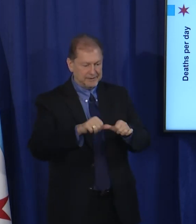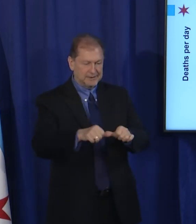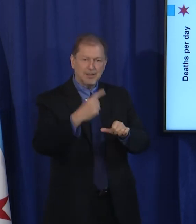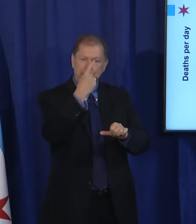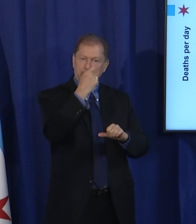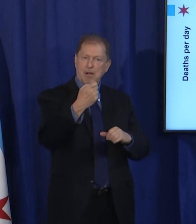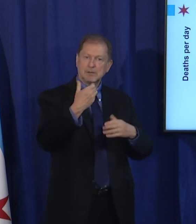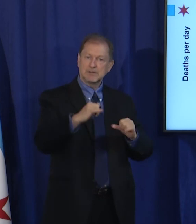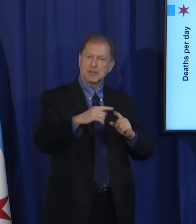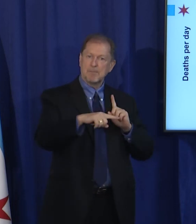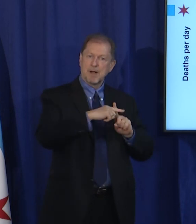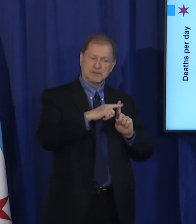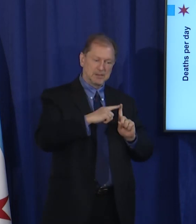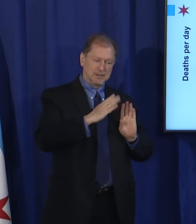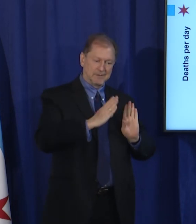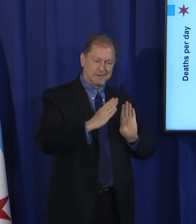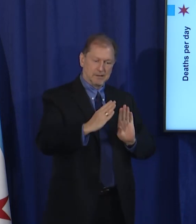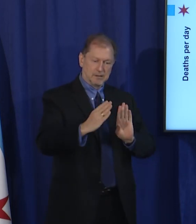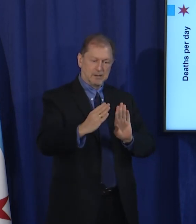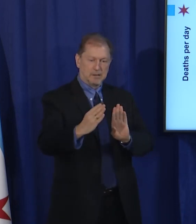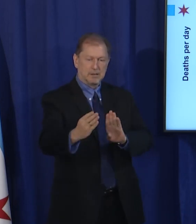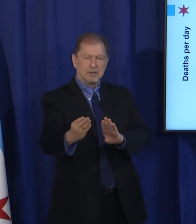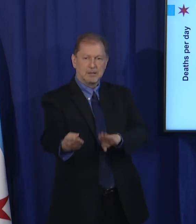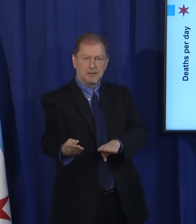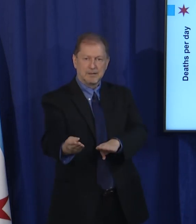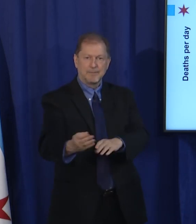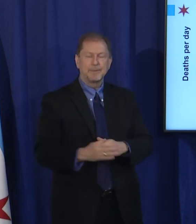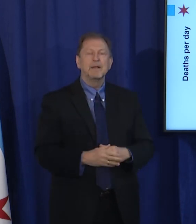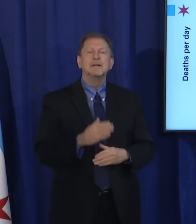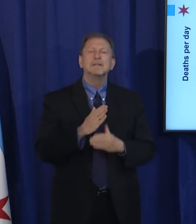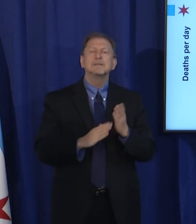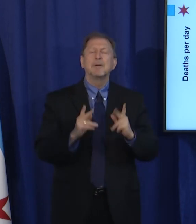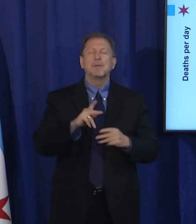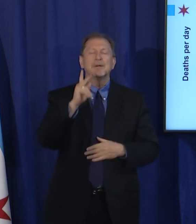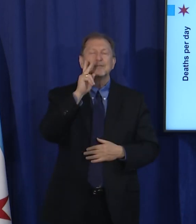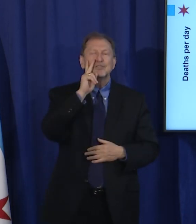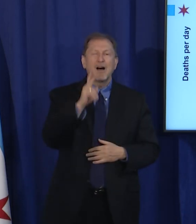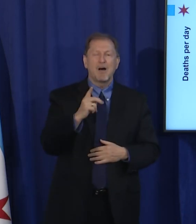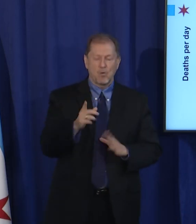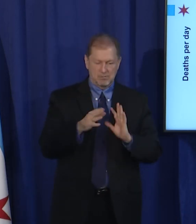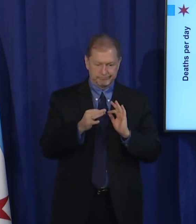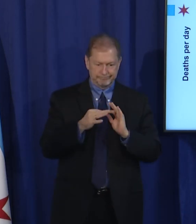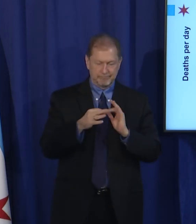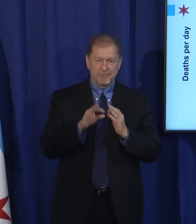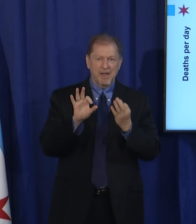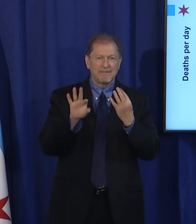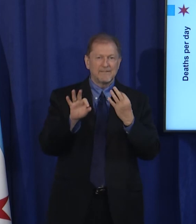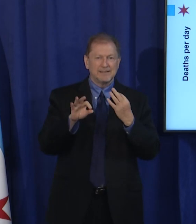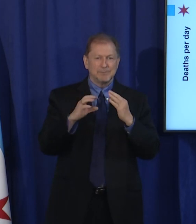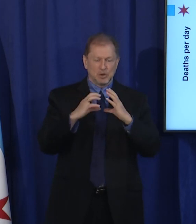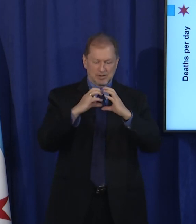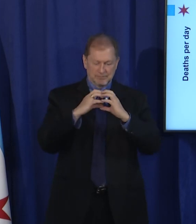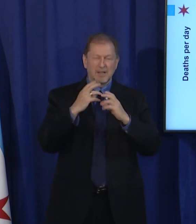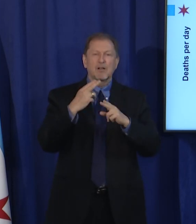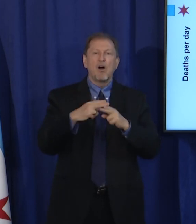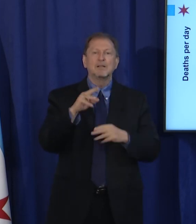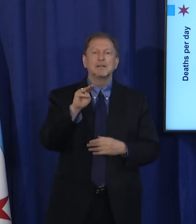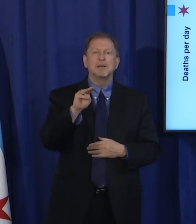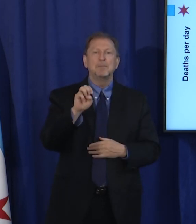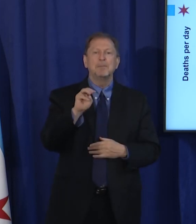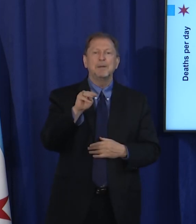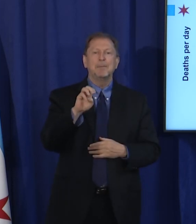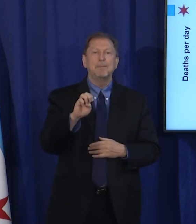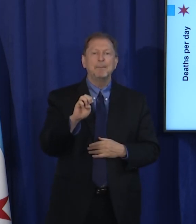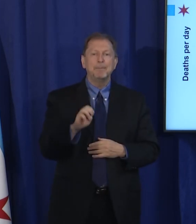have seen the meme that's been going around Facebook that I think has a lot of truth to it. It's better